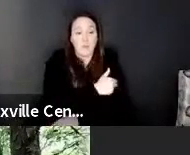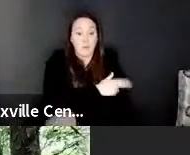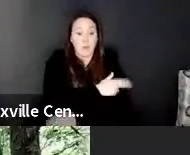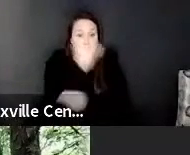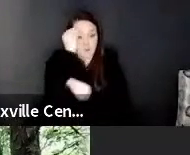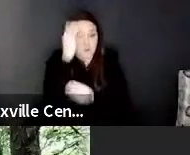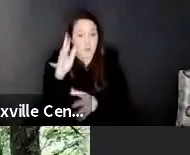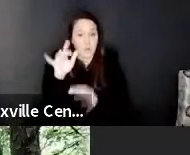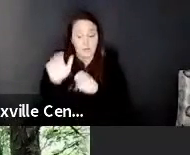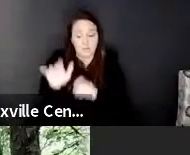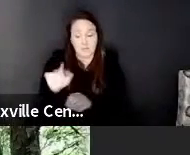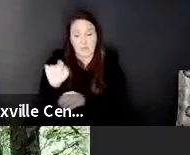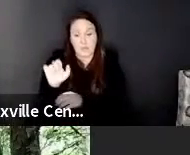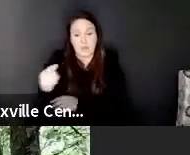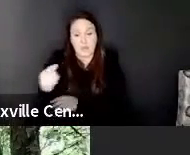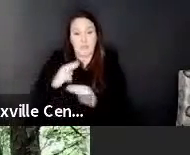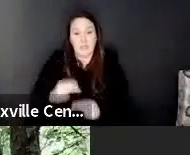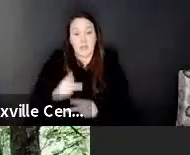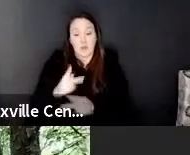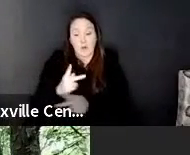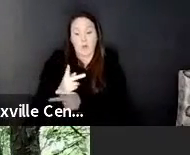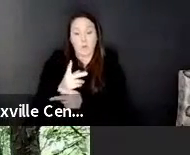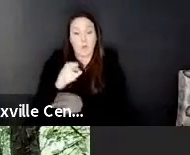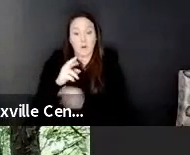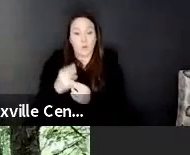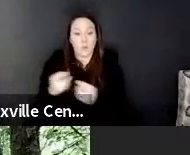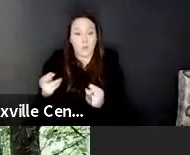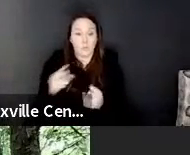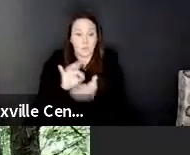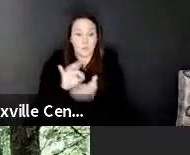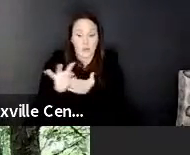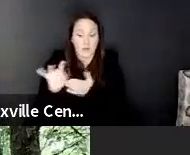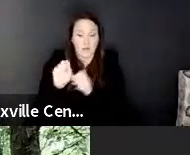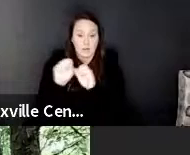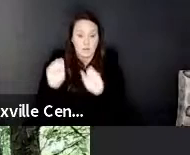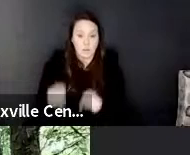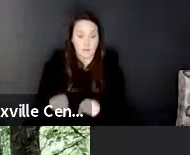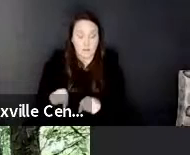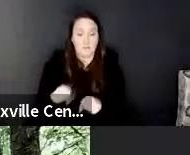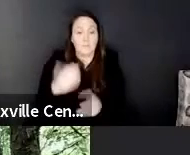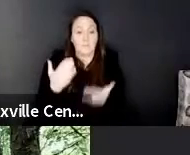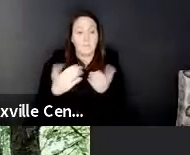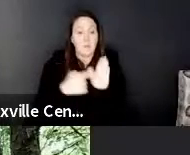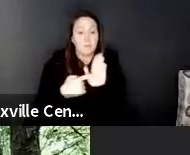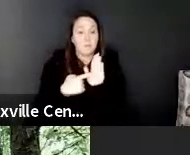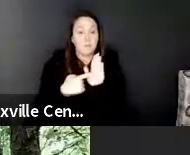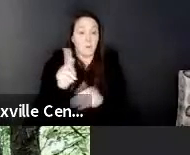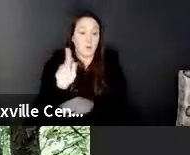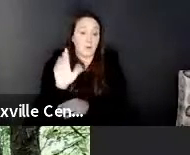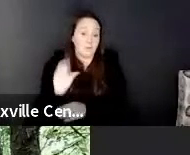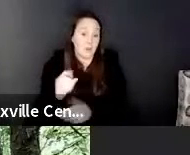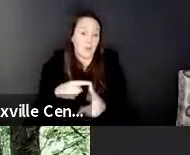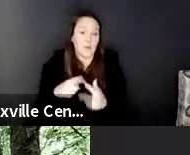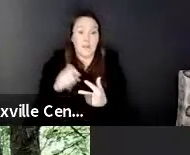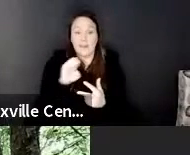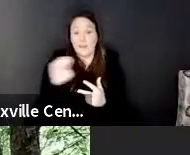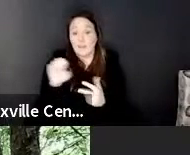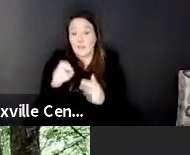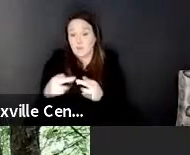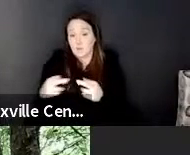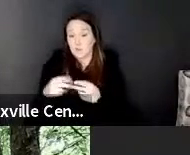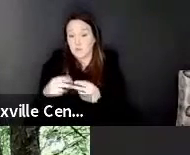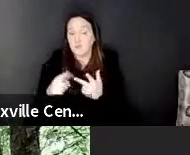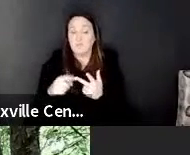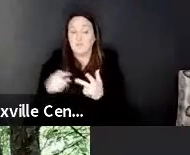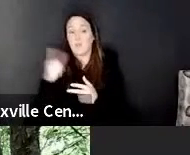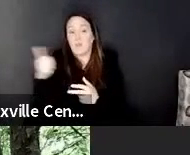Tennessee Healthcare Resource Tracking System, or HERTS. It may reflect Knox County, the East region, or patients from